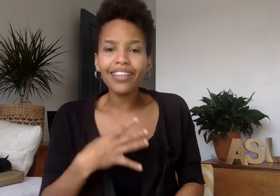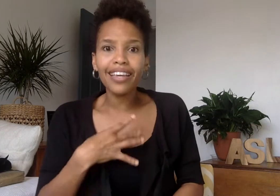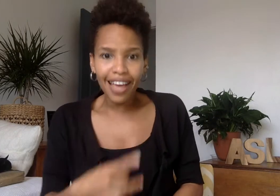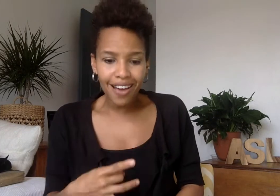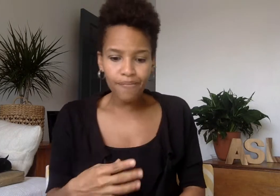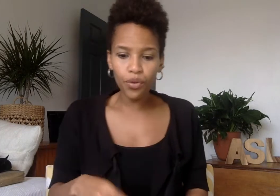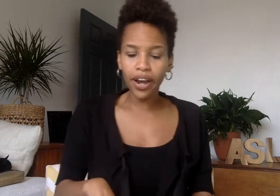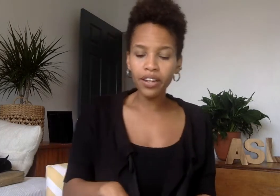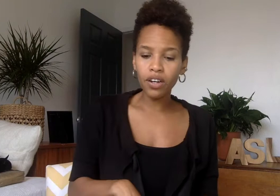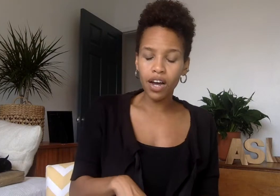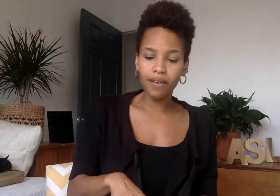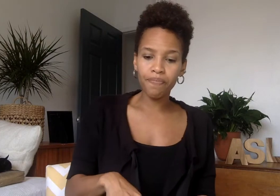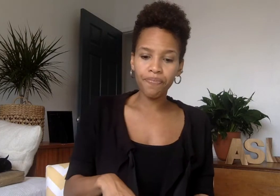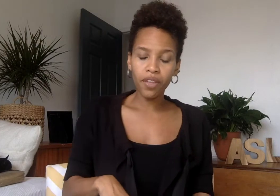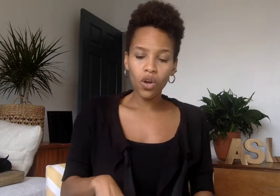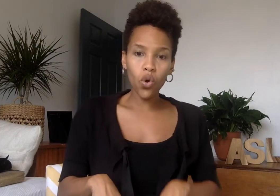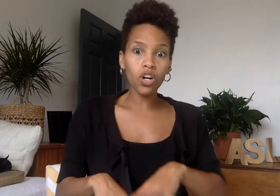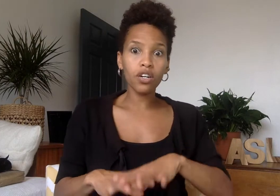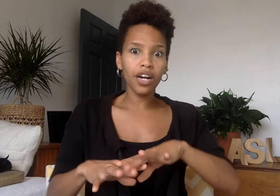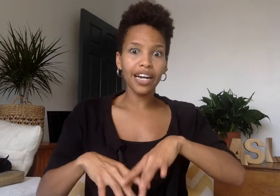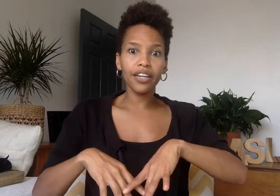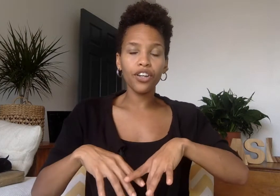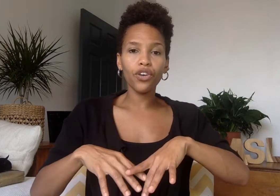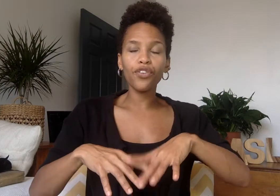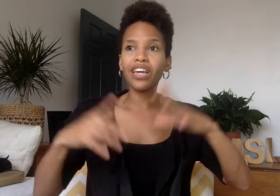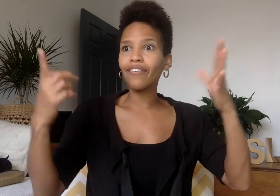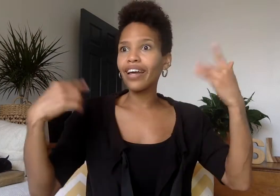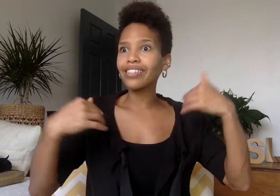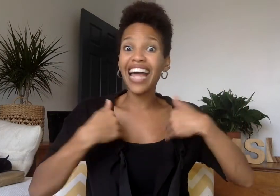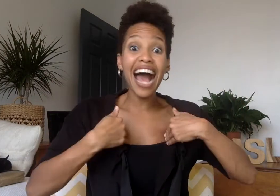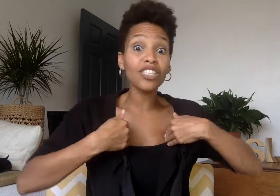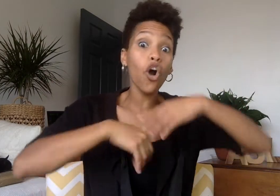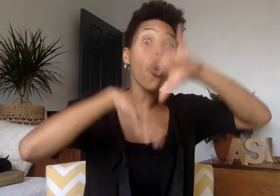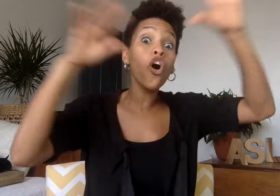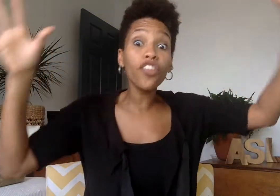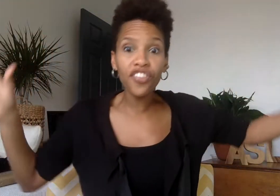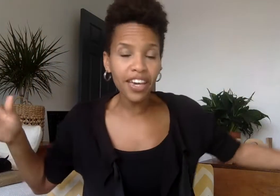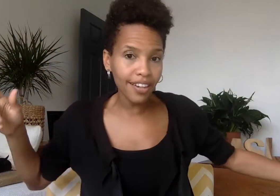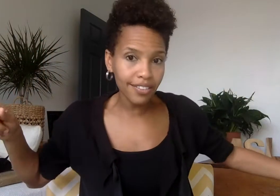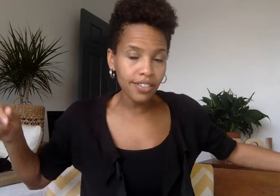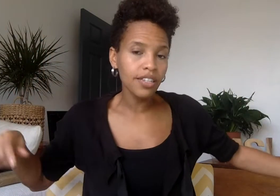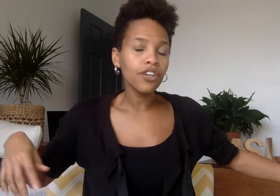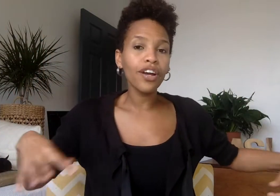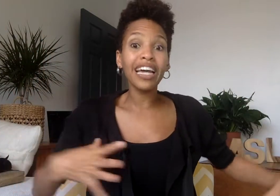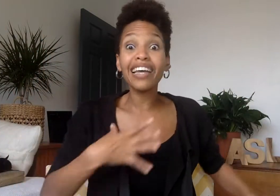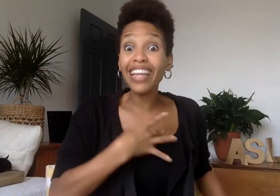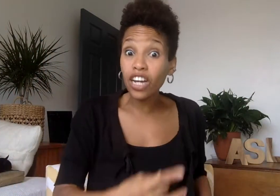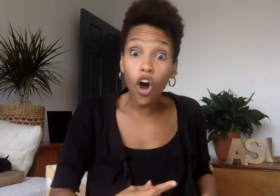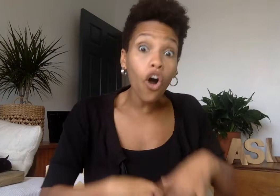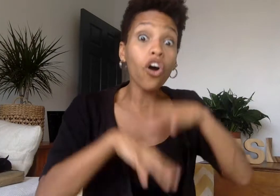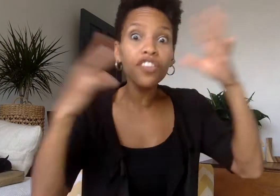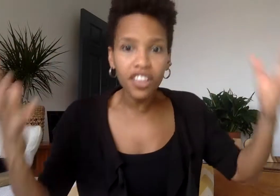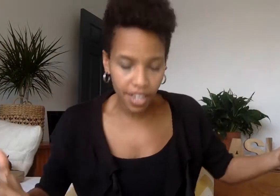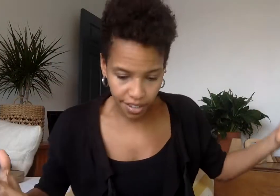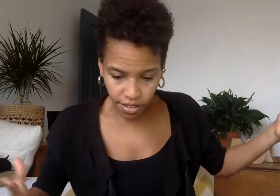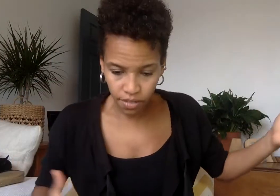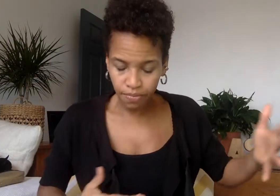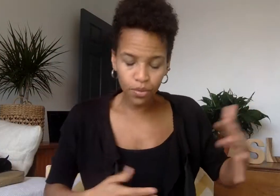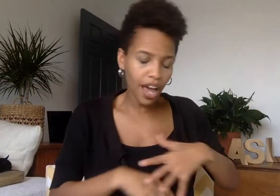like that, right? Or, if you think of it as it has all the things, right? I like all the things.